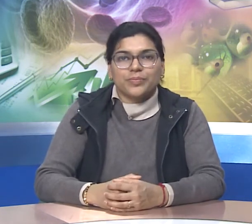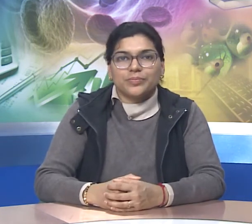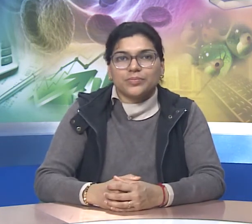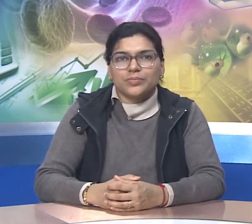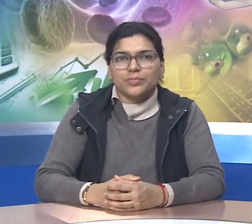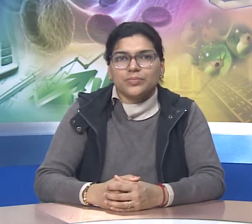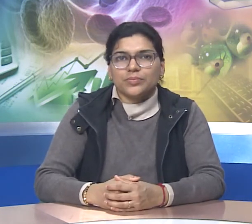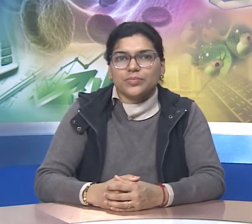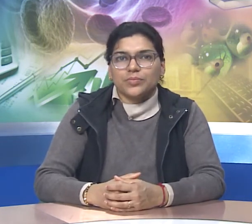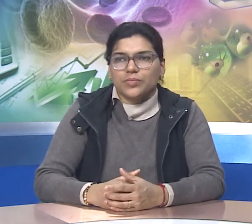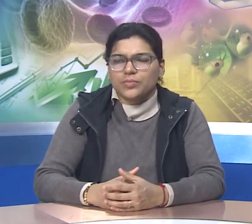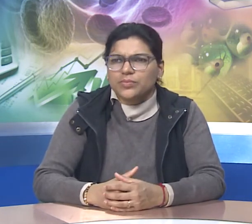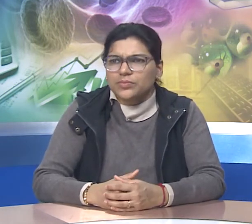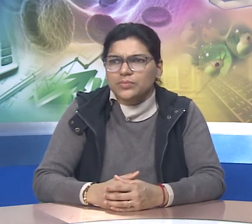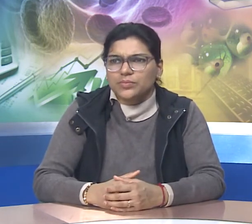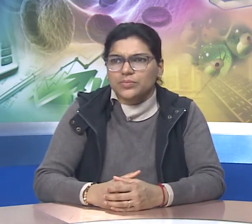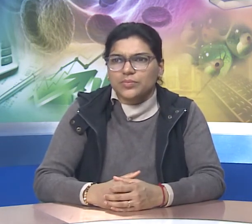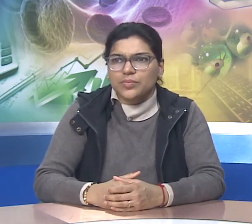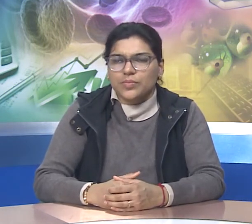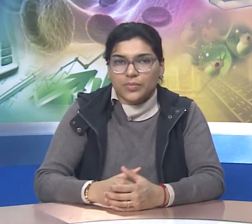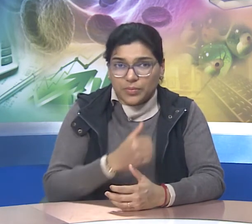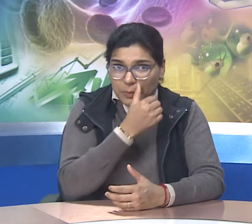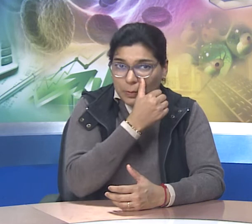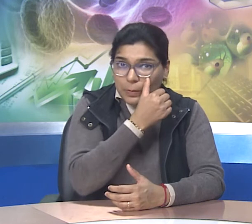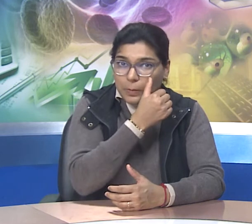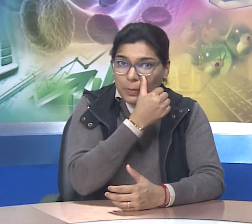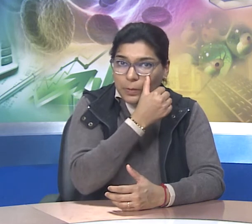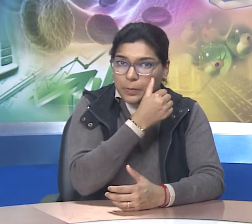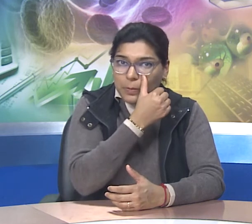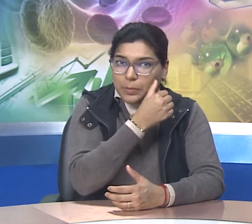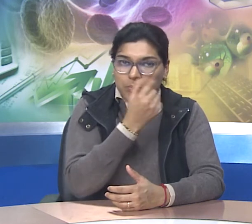And little over 7 rupees was collected that evening.